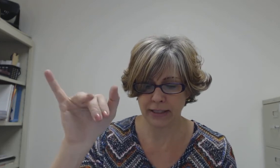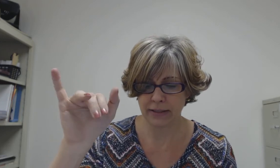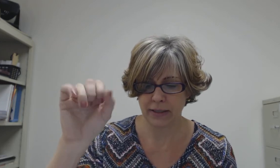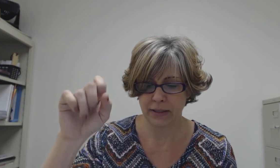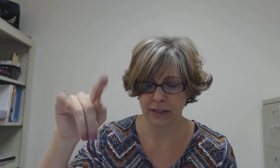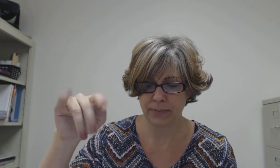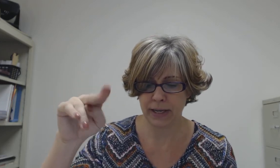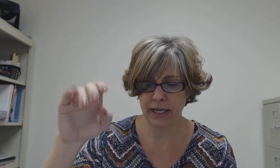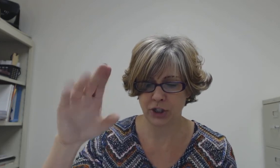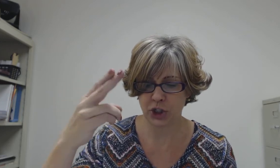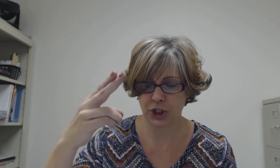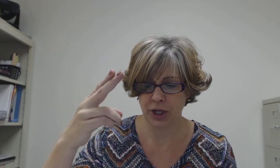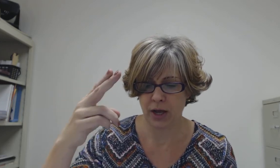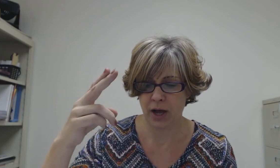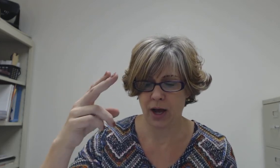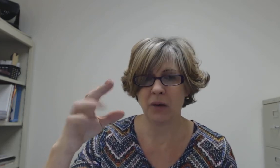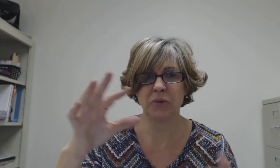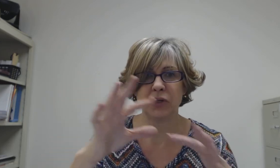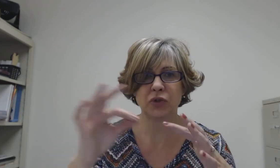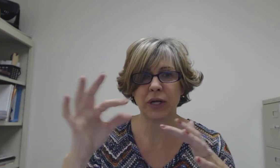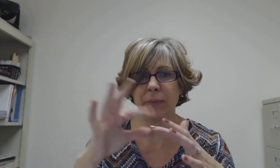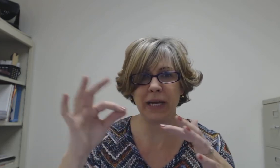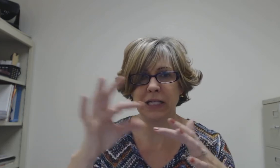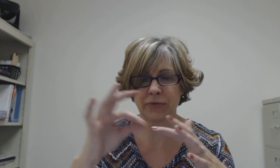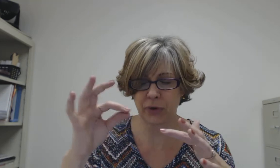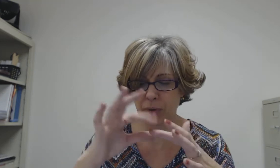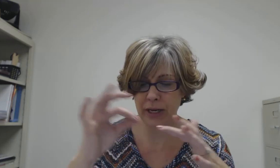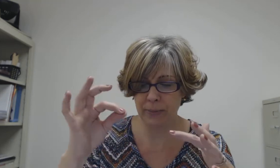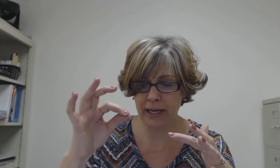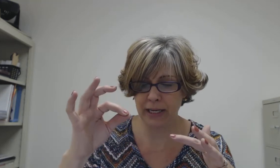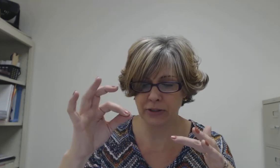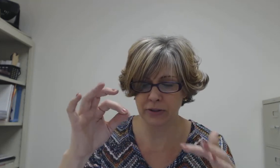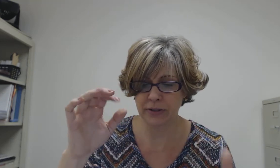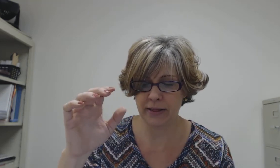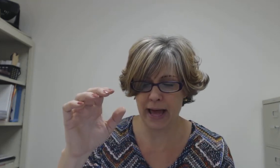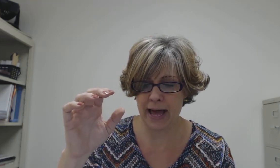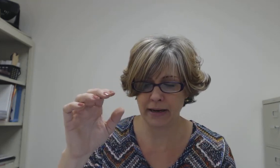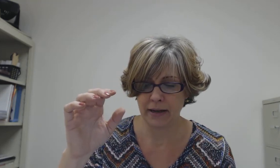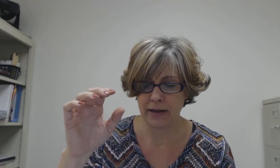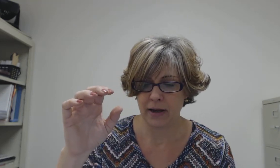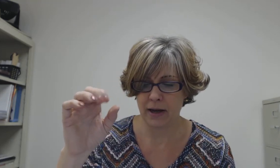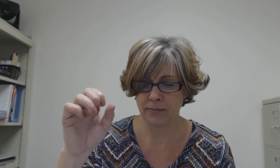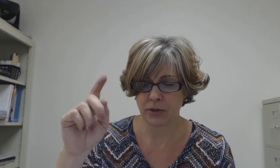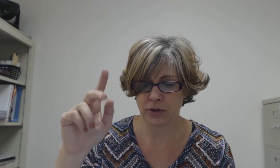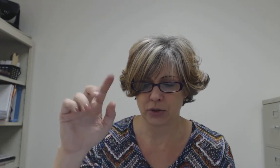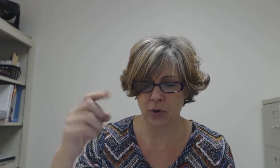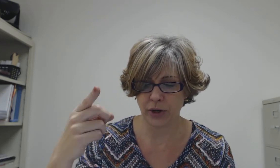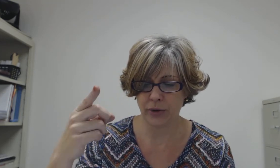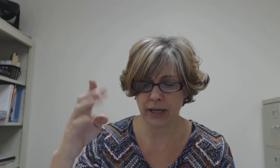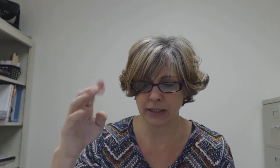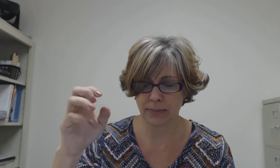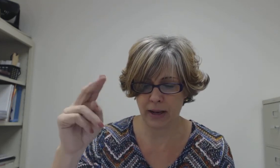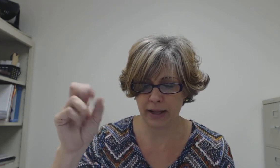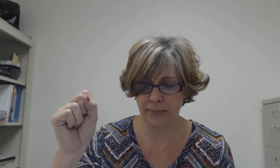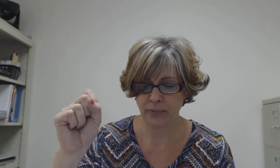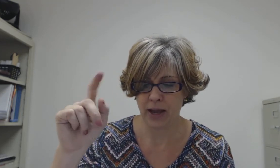Raspberries, spinach, string beans for green beans, you'll see that. Or you can spell it. And